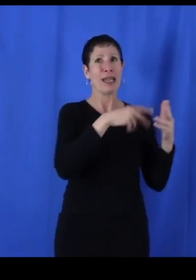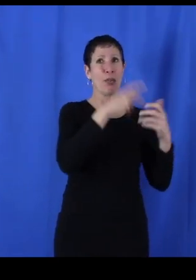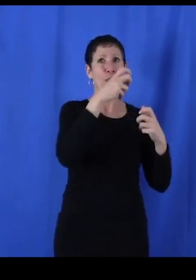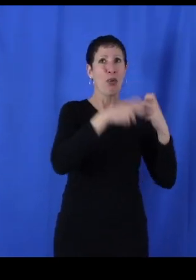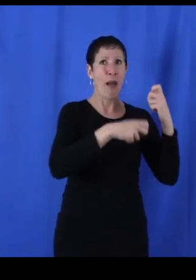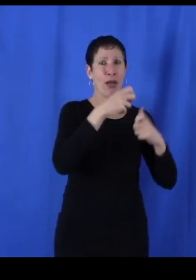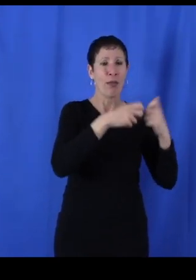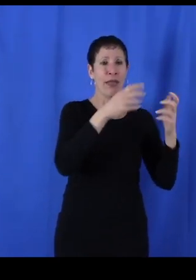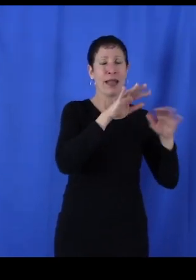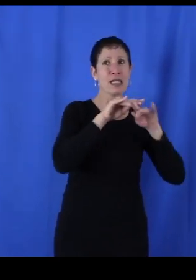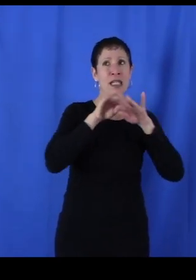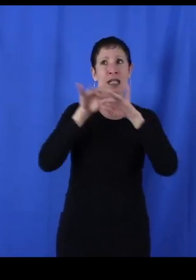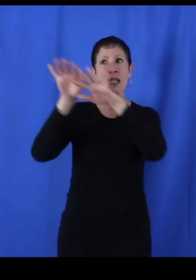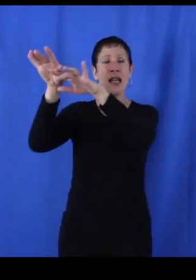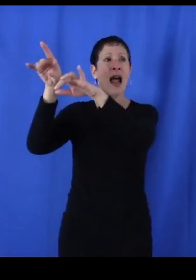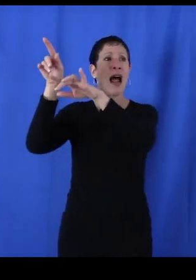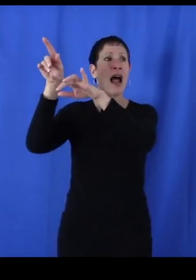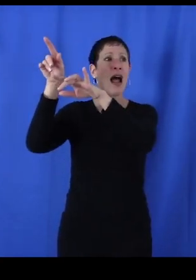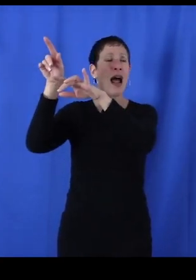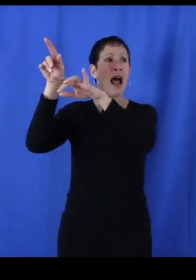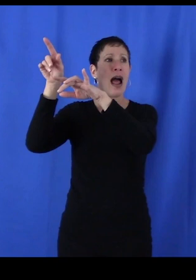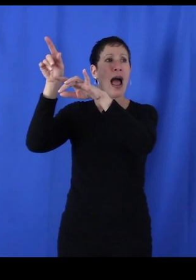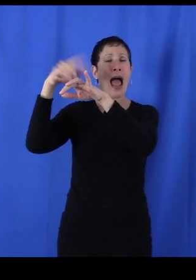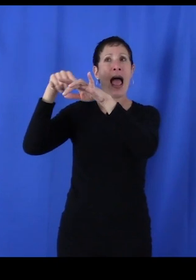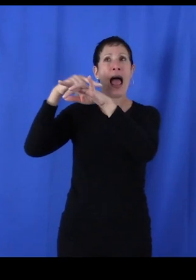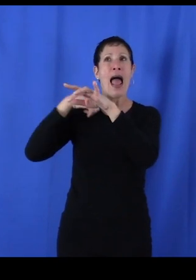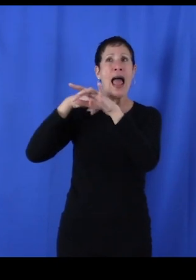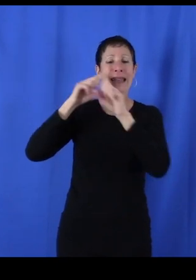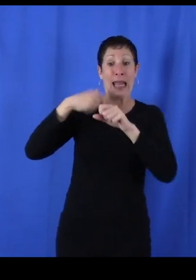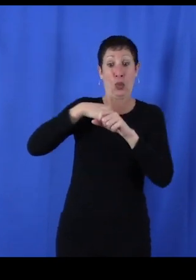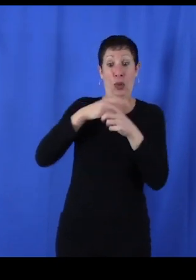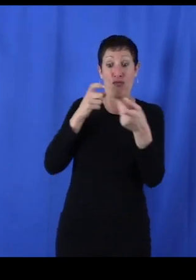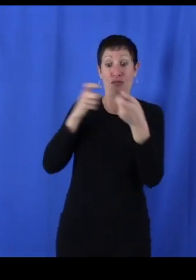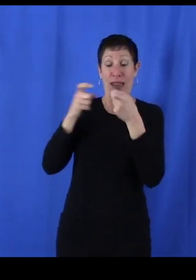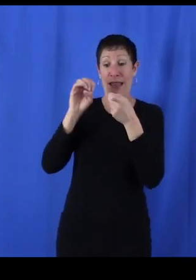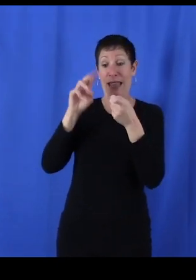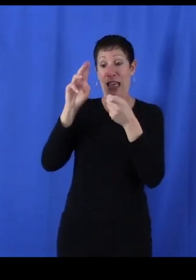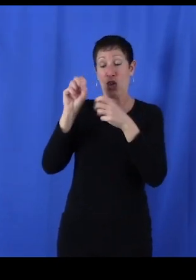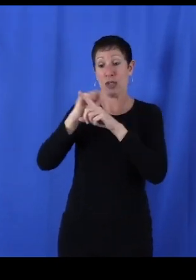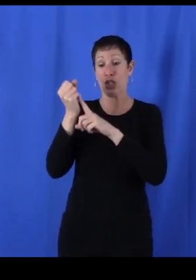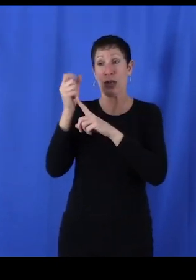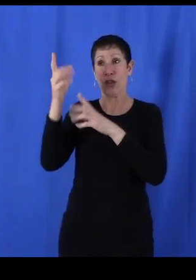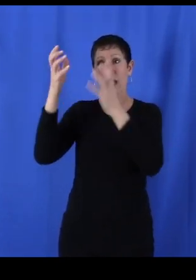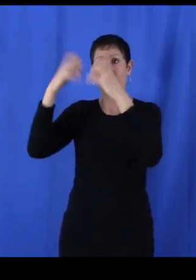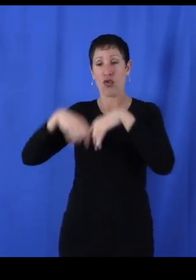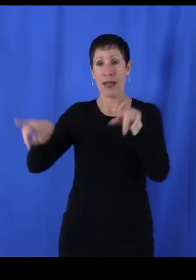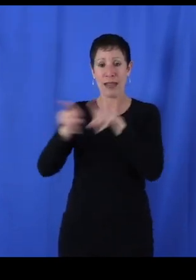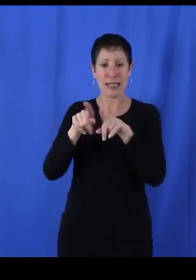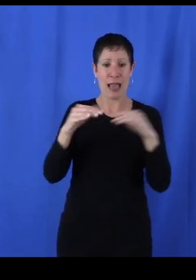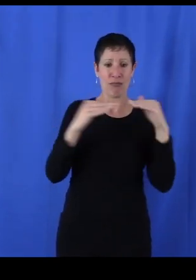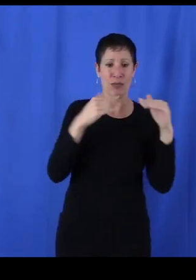regulate the EU situation so it doesn't disintegrate to the same way? But having said that, there's certainly